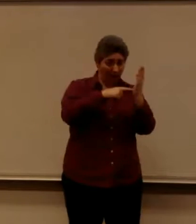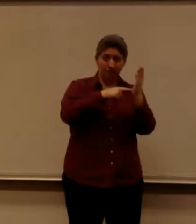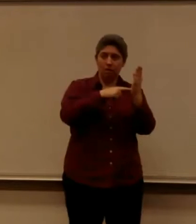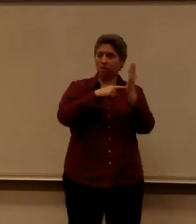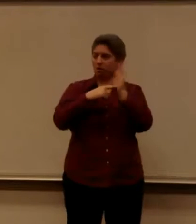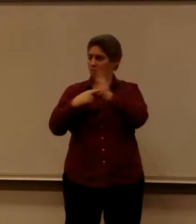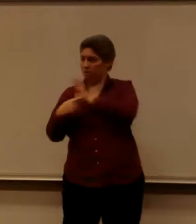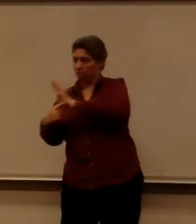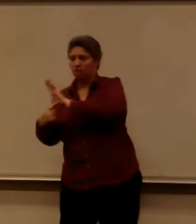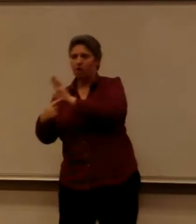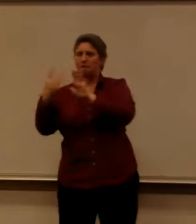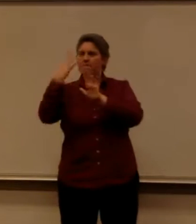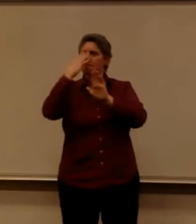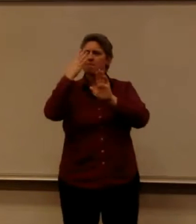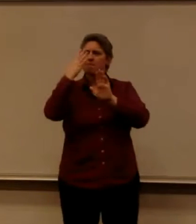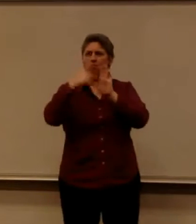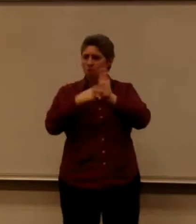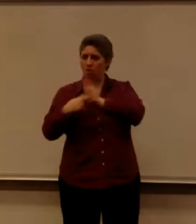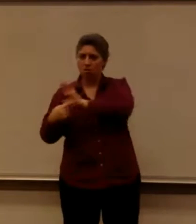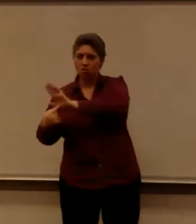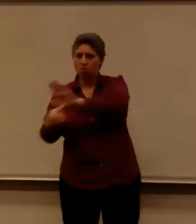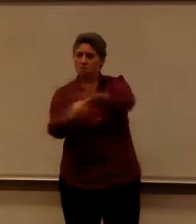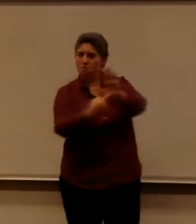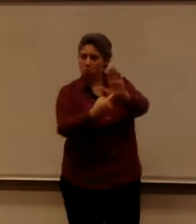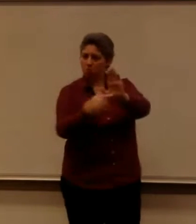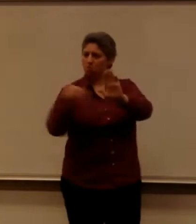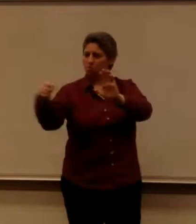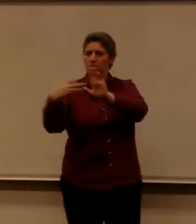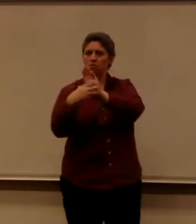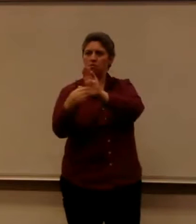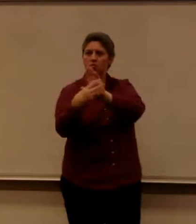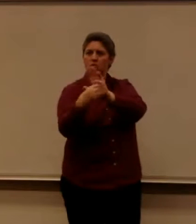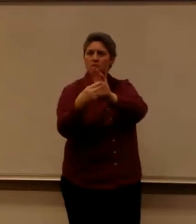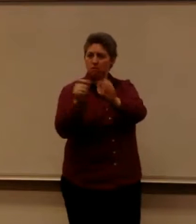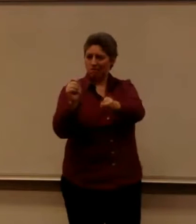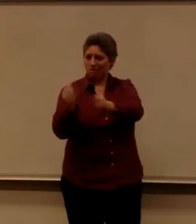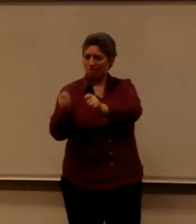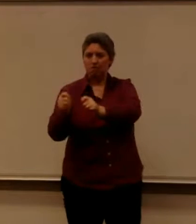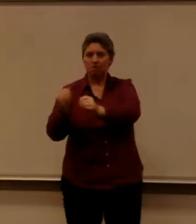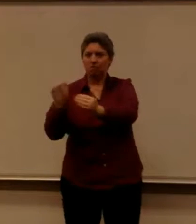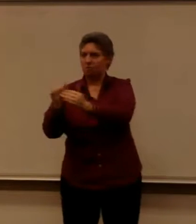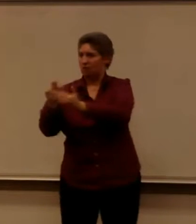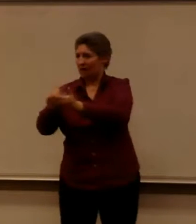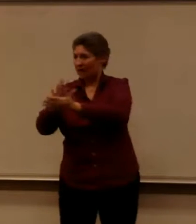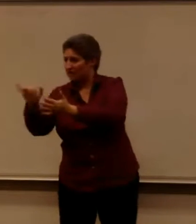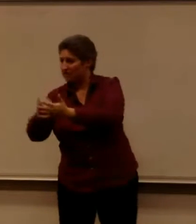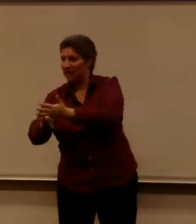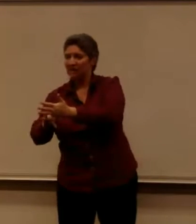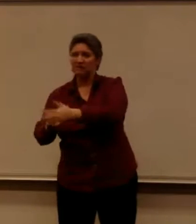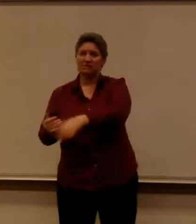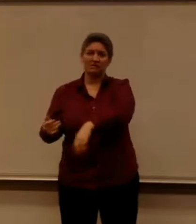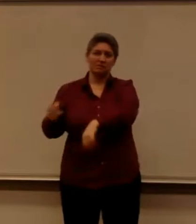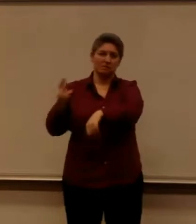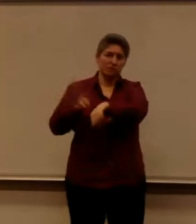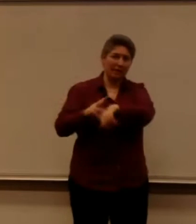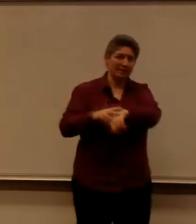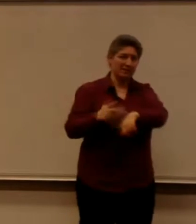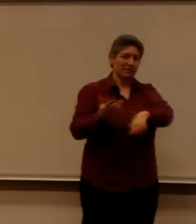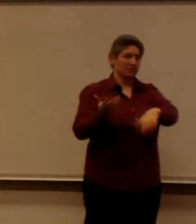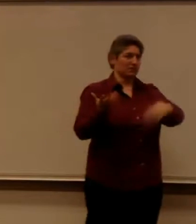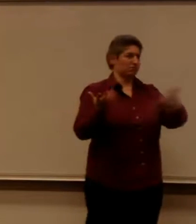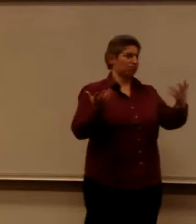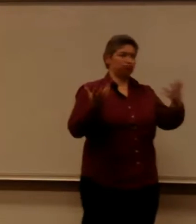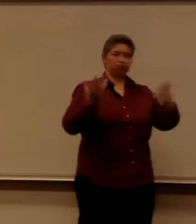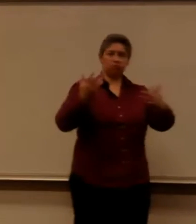councils, local authorities, and mentioned that that national plan will influence the local authorities plans that are made and will be tweaked at